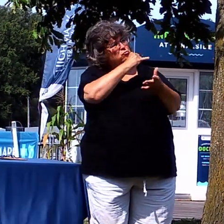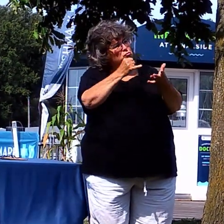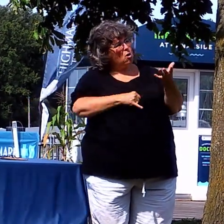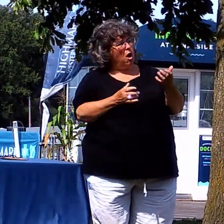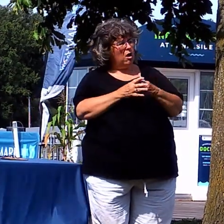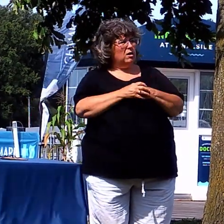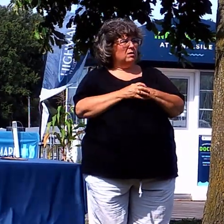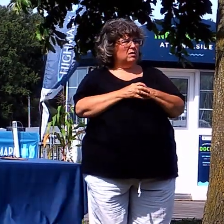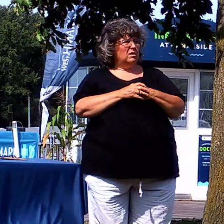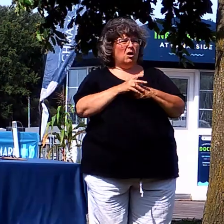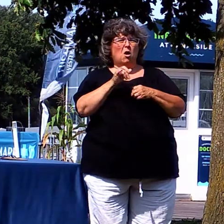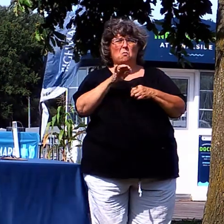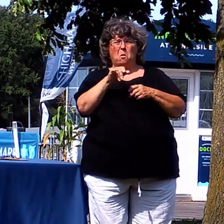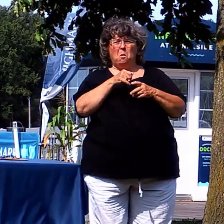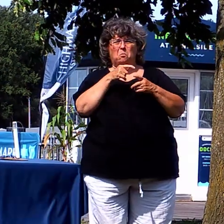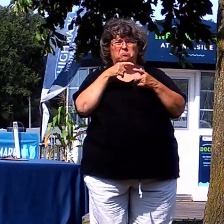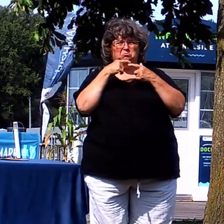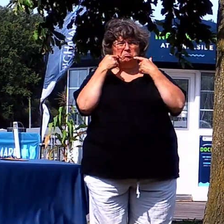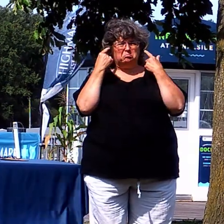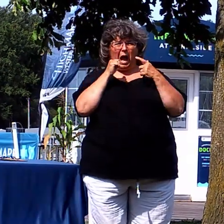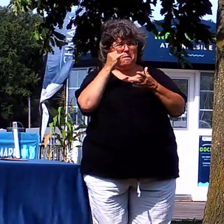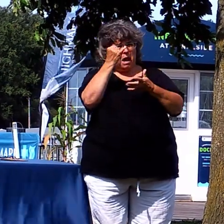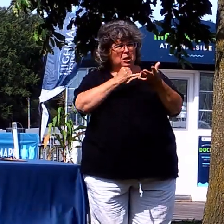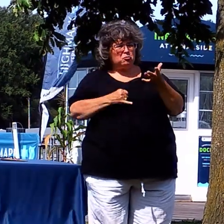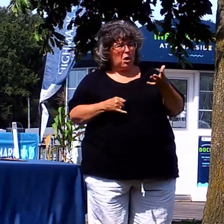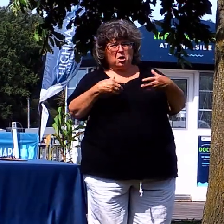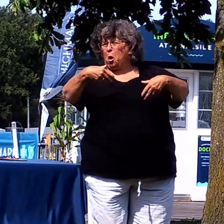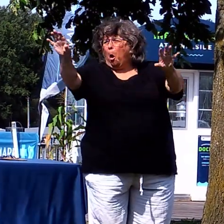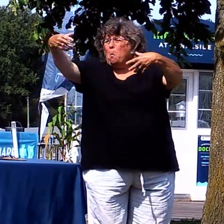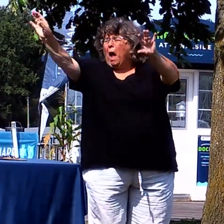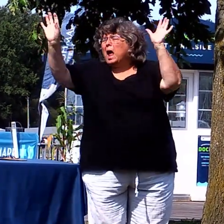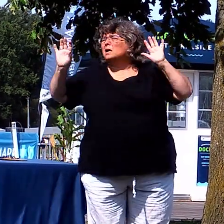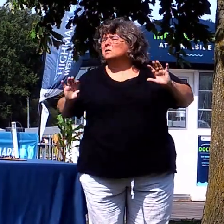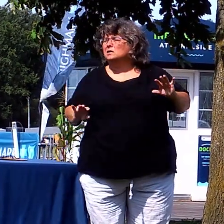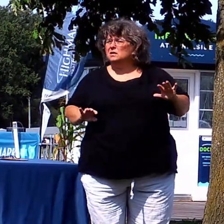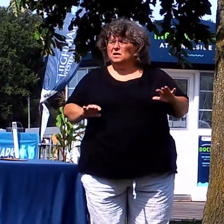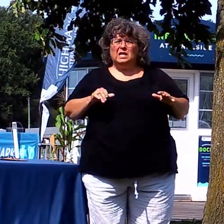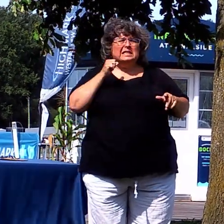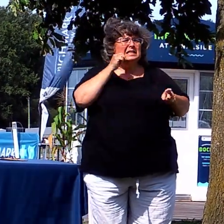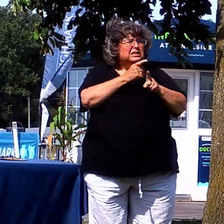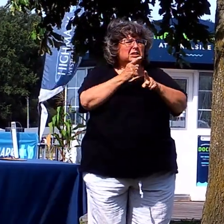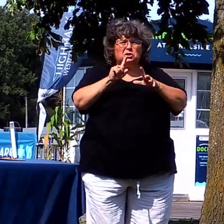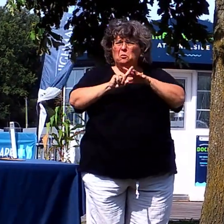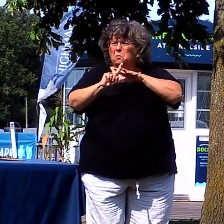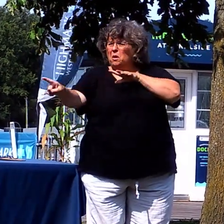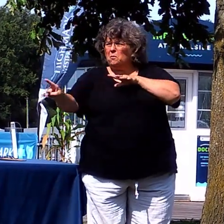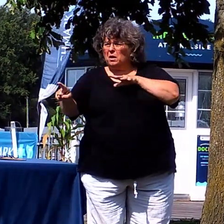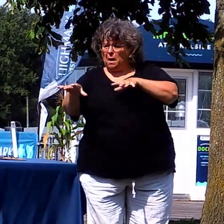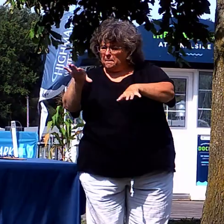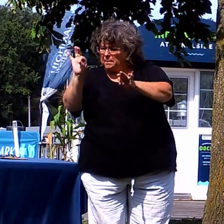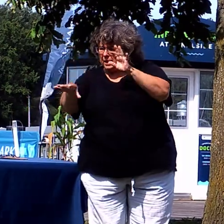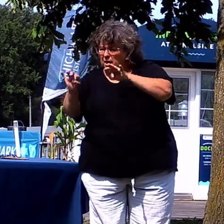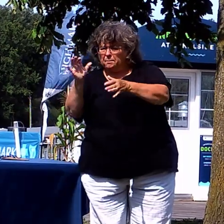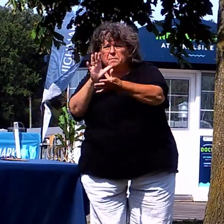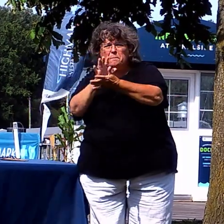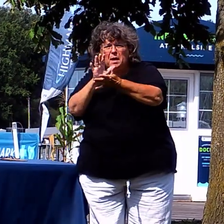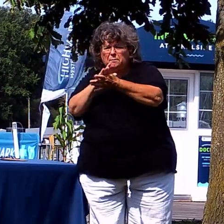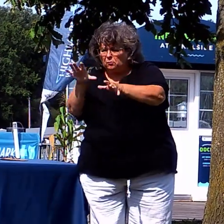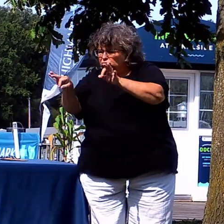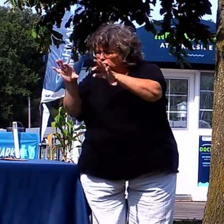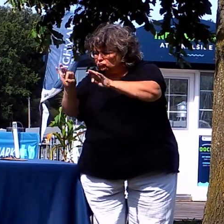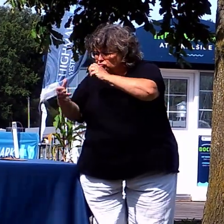said. Ramon sneered. "I'm not drawing. Go away." Marisol ran away, but not before picking up a crumpled sheet of